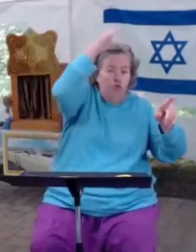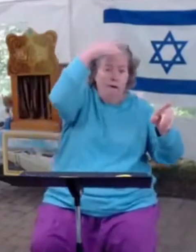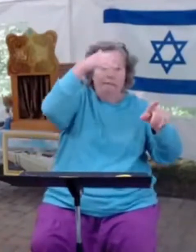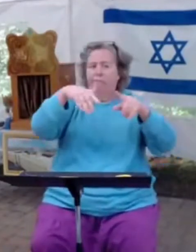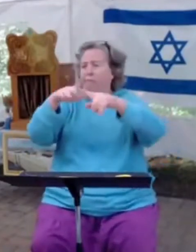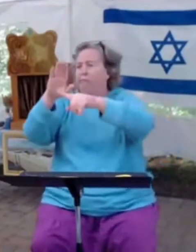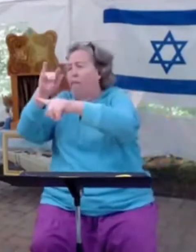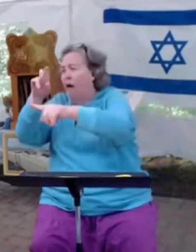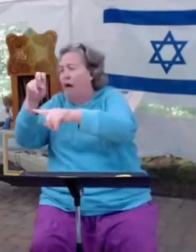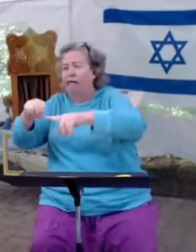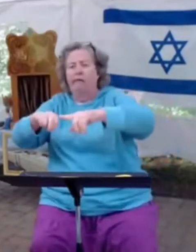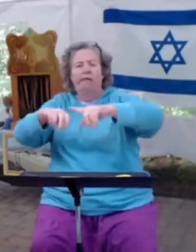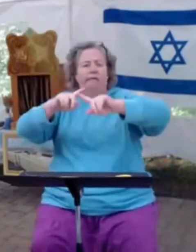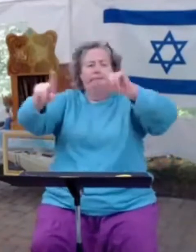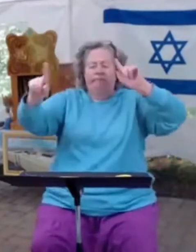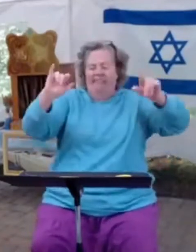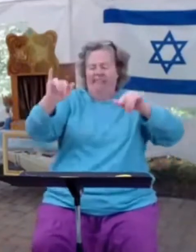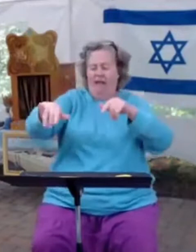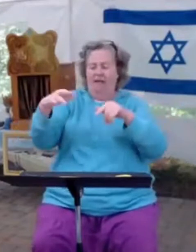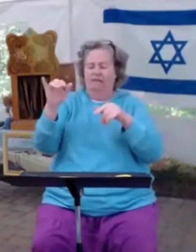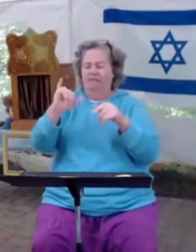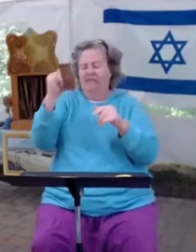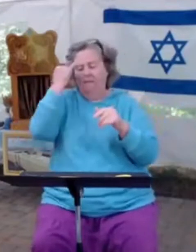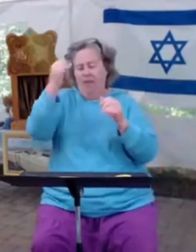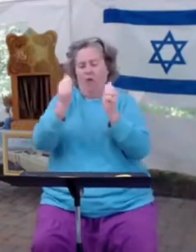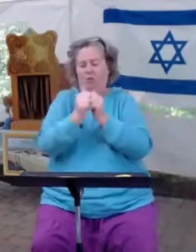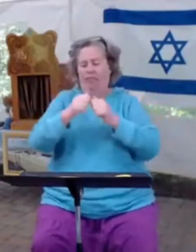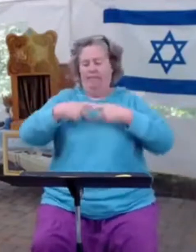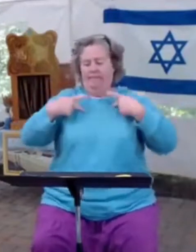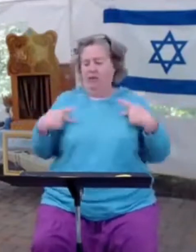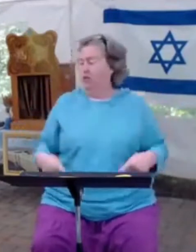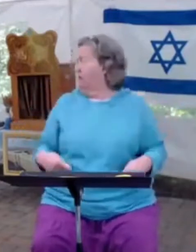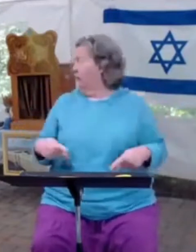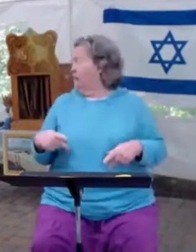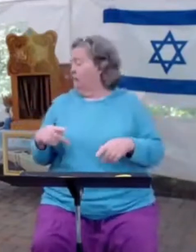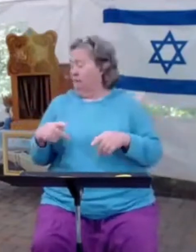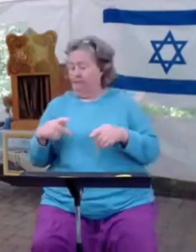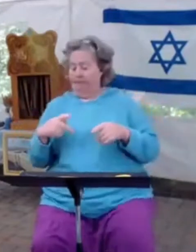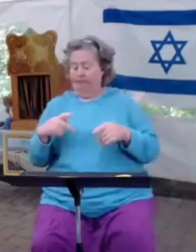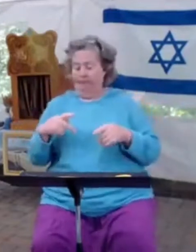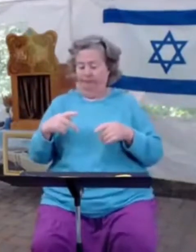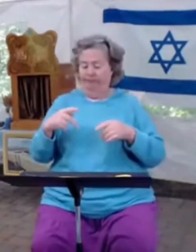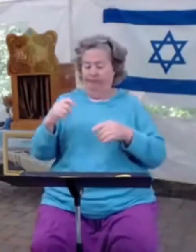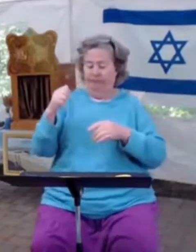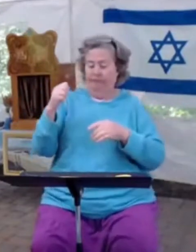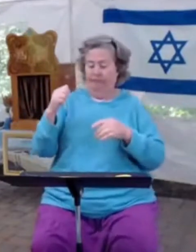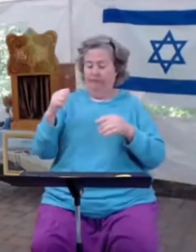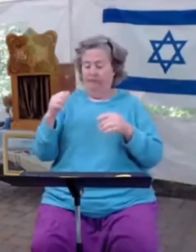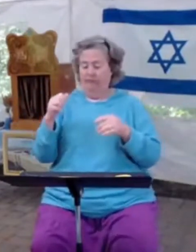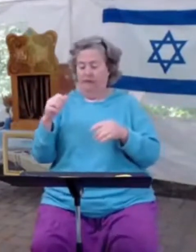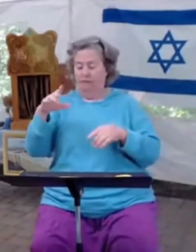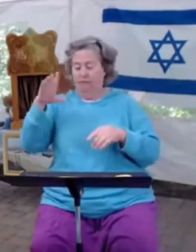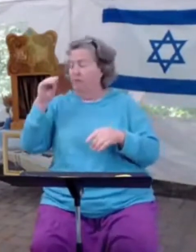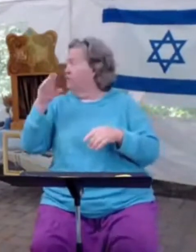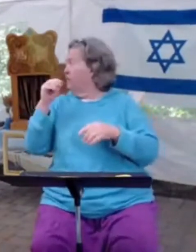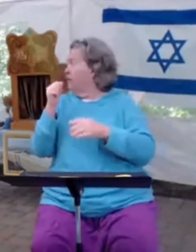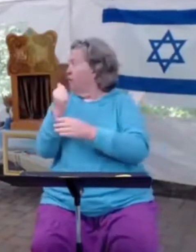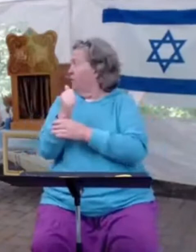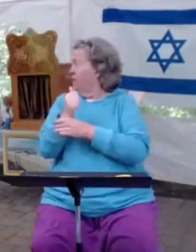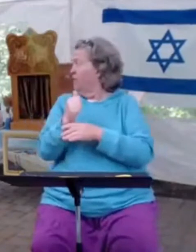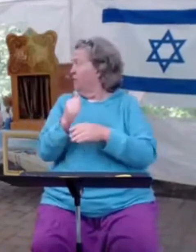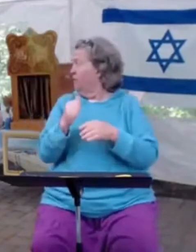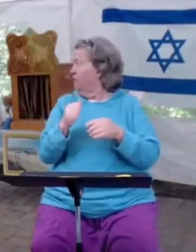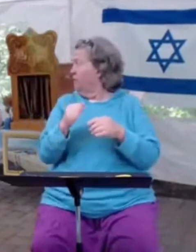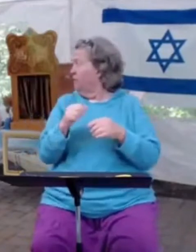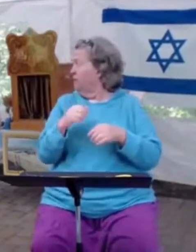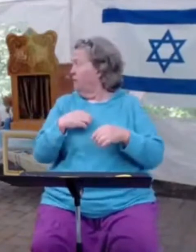under Enosh, under Noah, under Abraham, Moshe, and Yeshua,